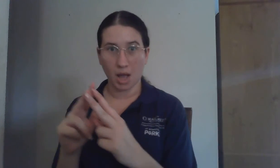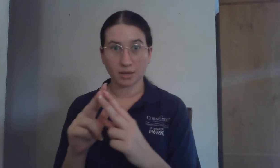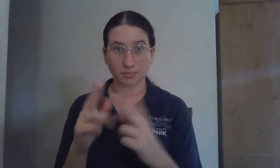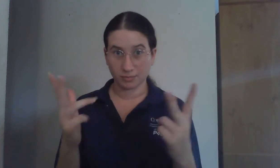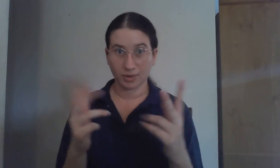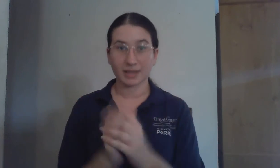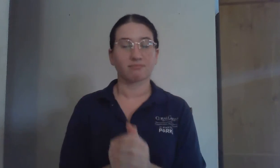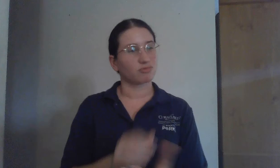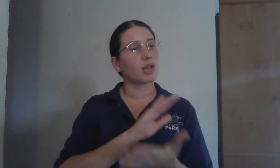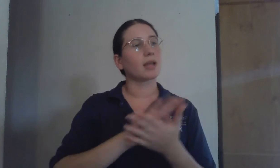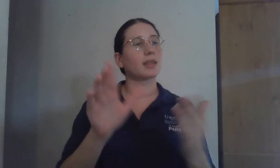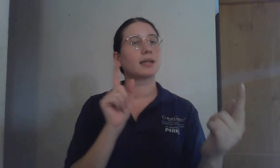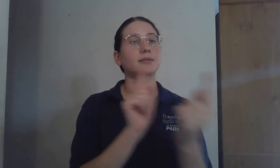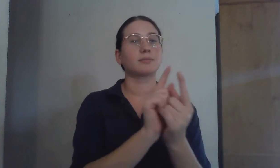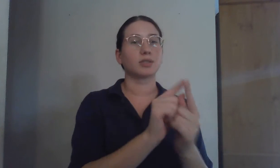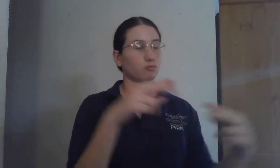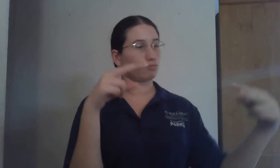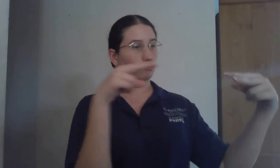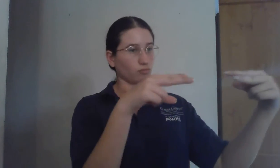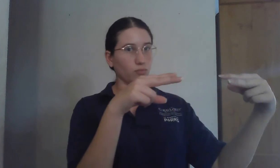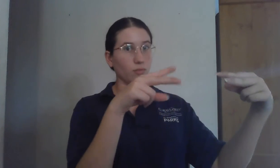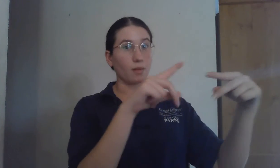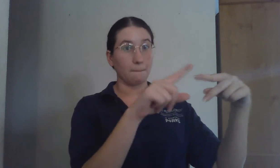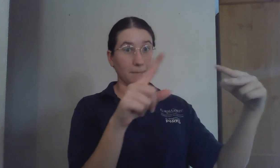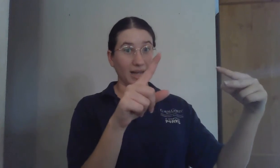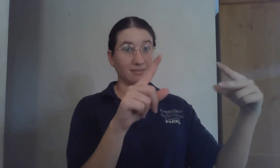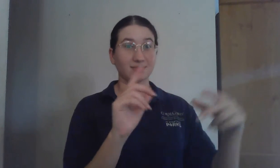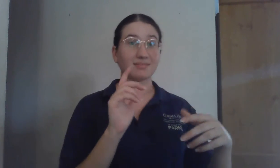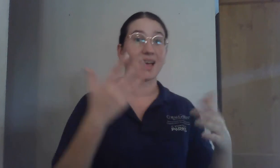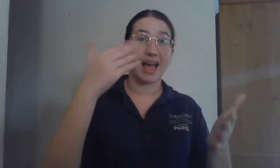inch. Feel the difference. Go ahead, try it now.